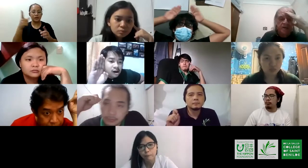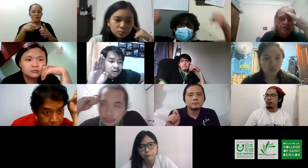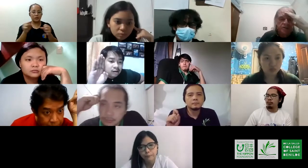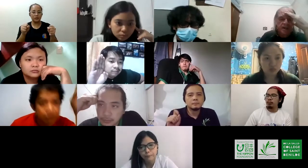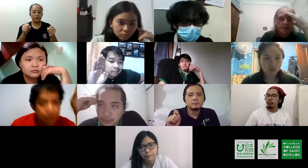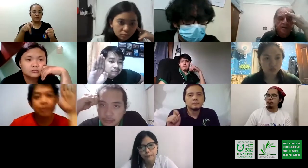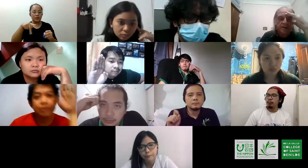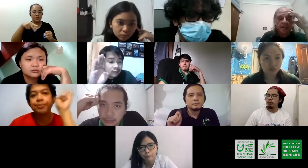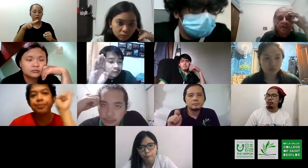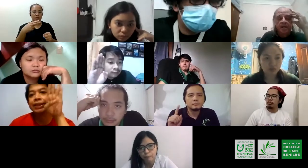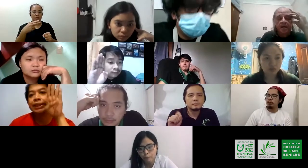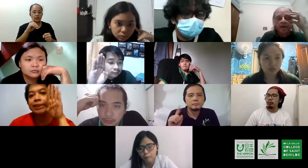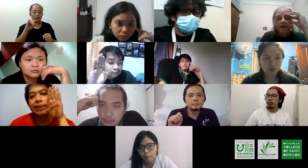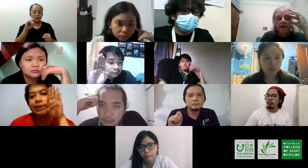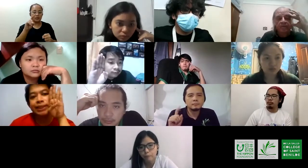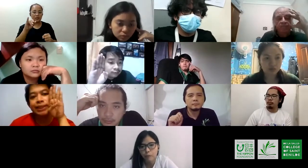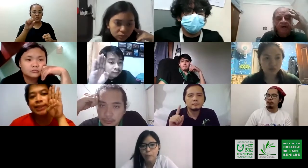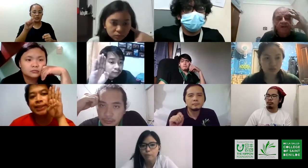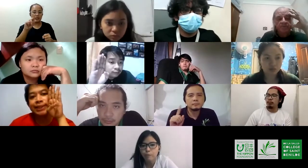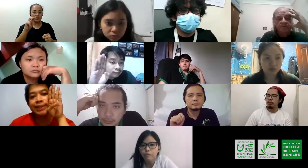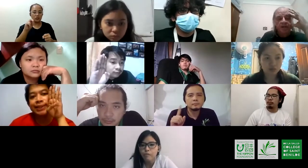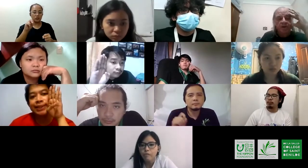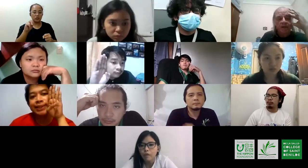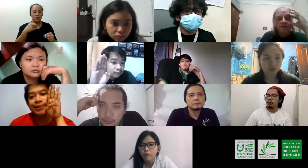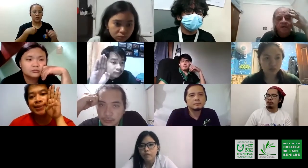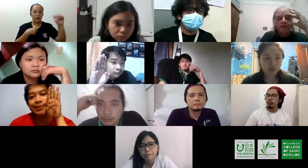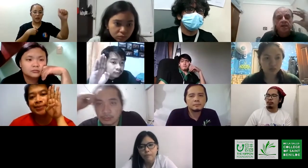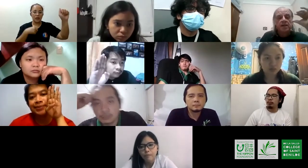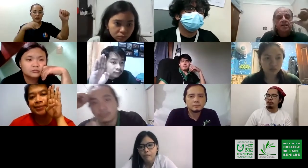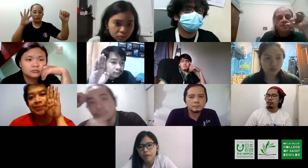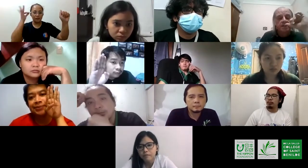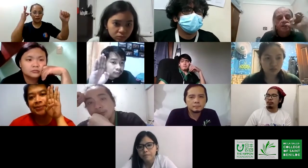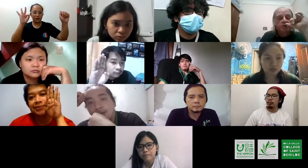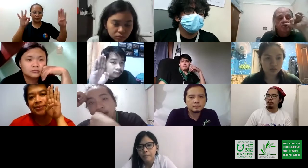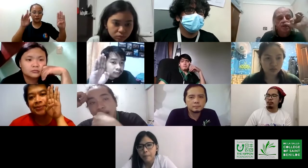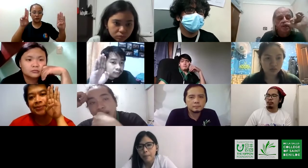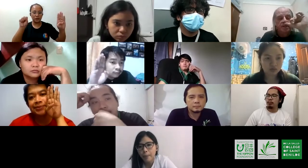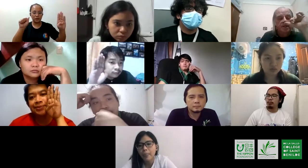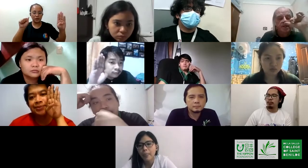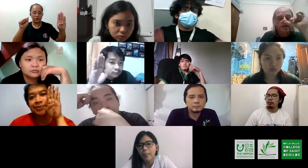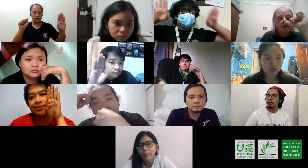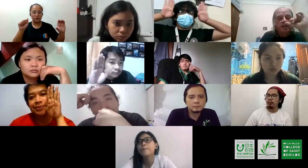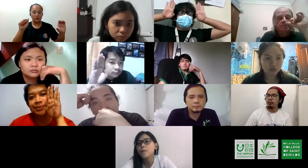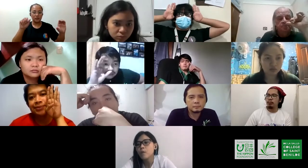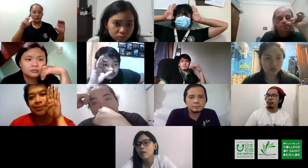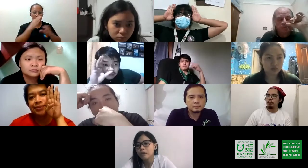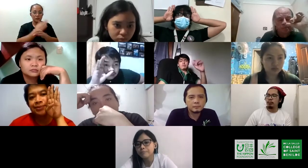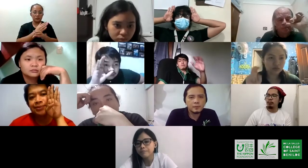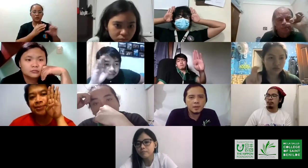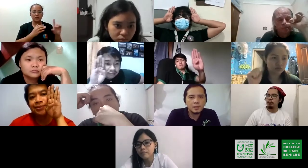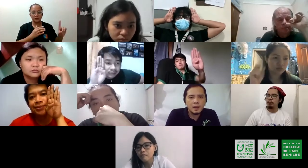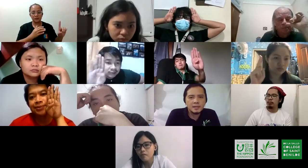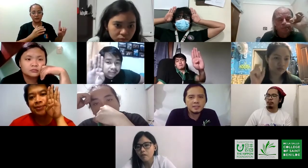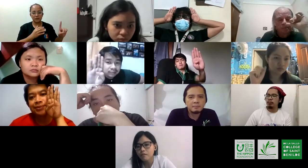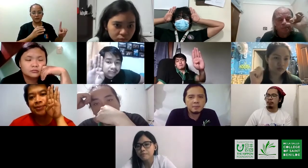dissertation happened in A, France, B, USA, C, Germany, D, England. I see